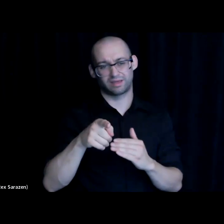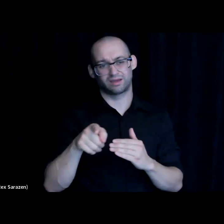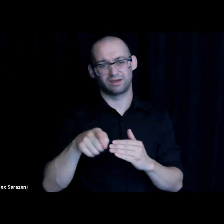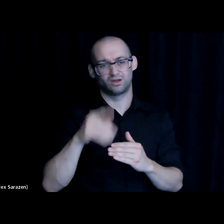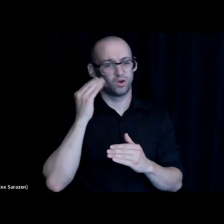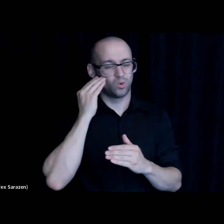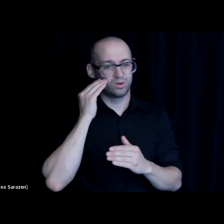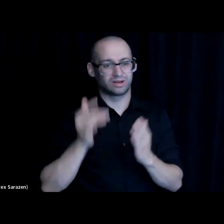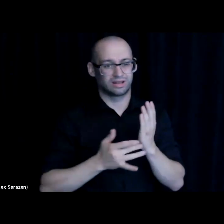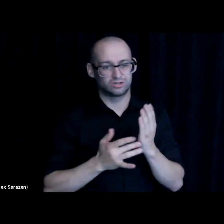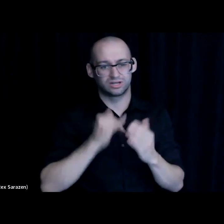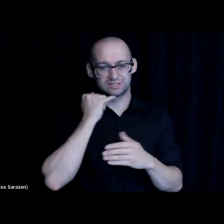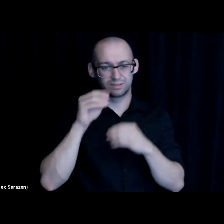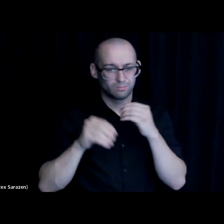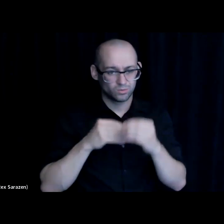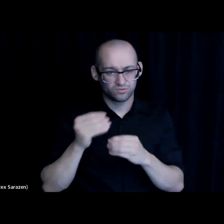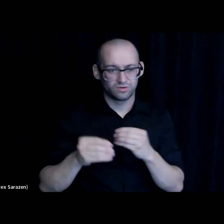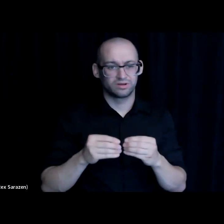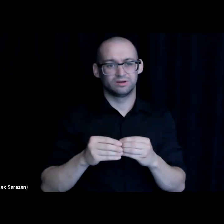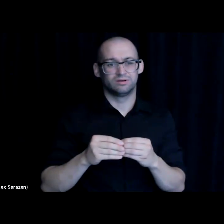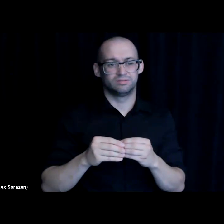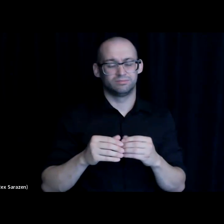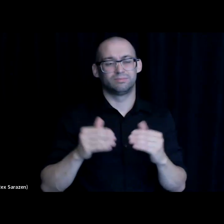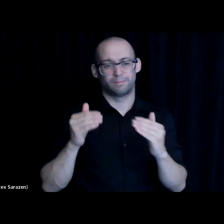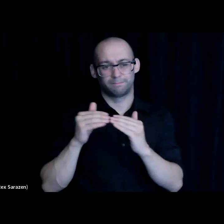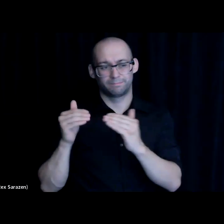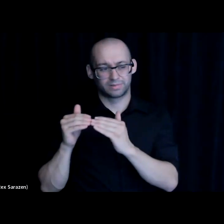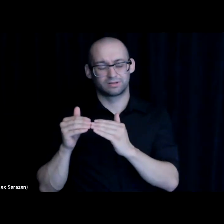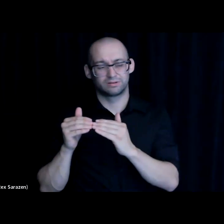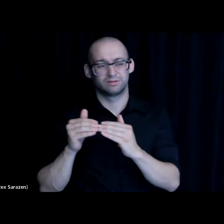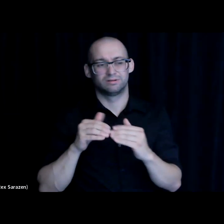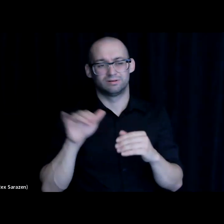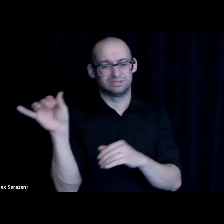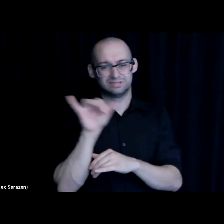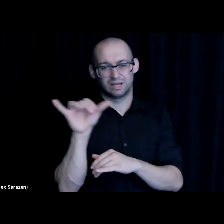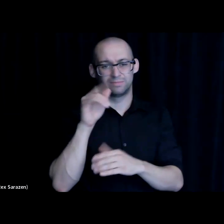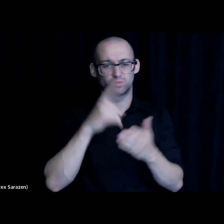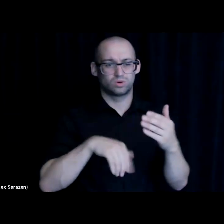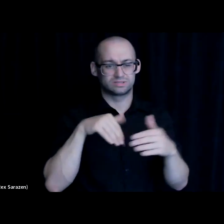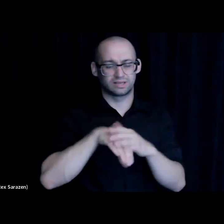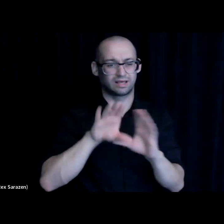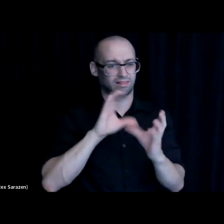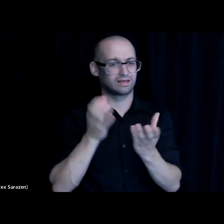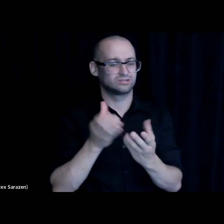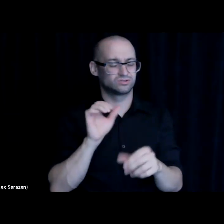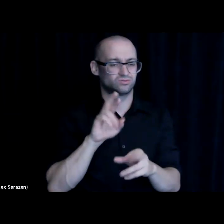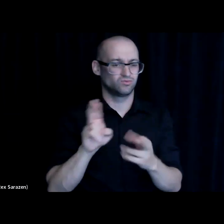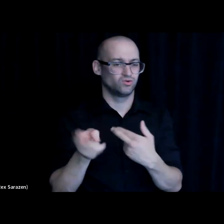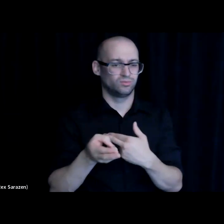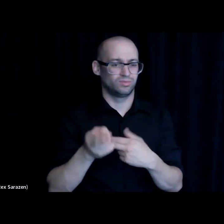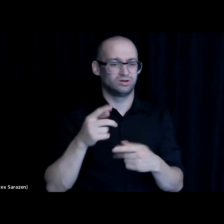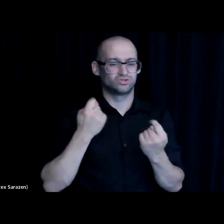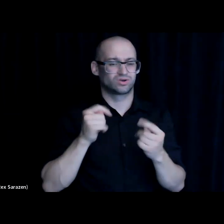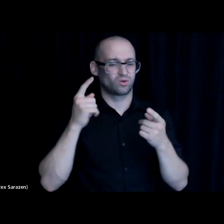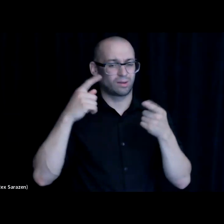moving and our technology matches what's in the classroom? So we really work closely with our business faculty to try to accomplish that.